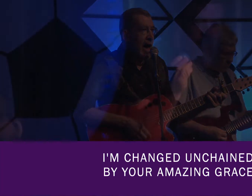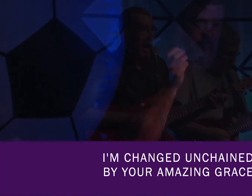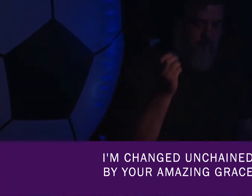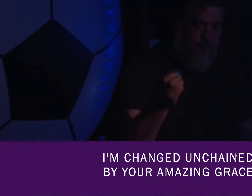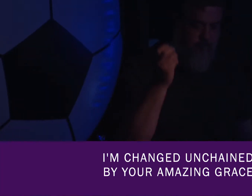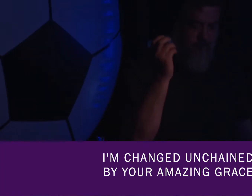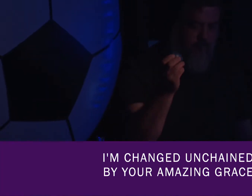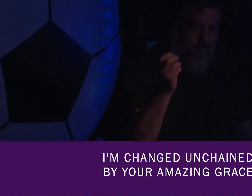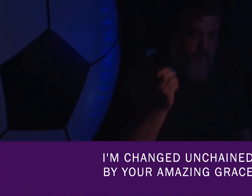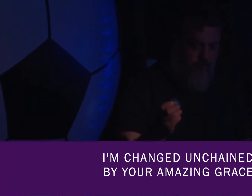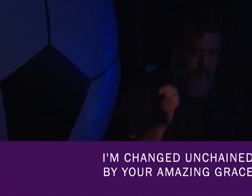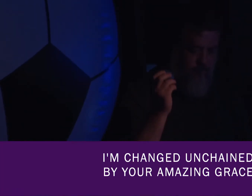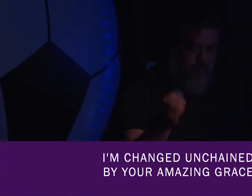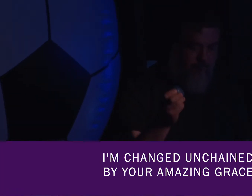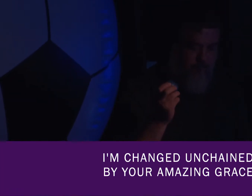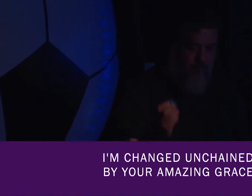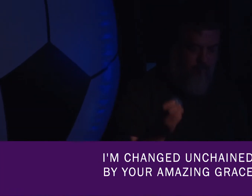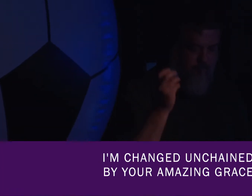I'm